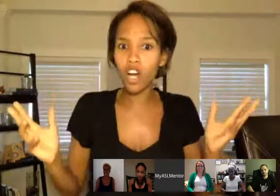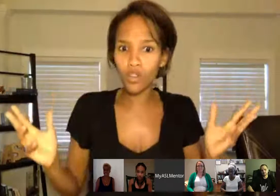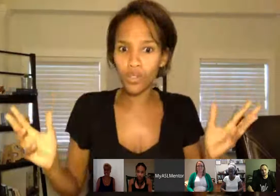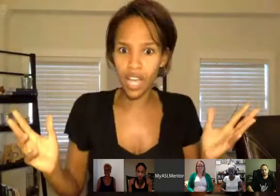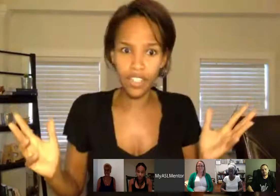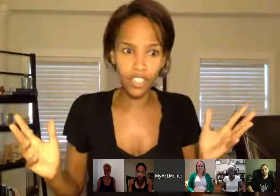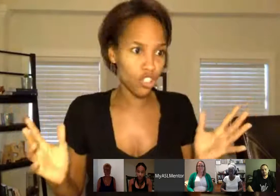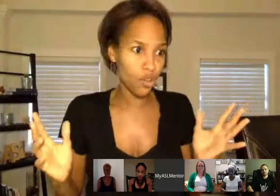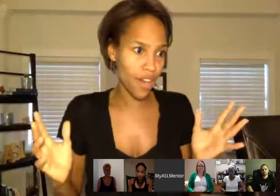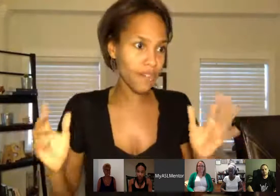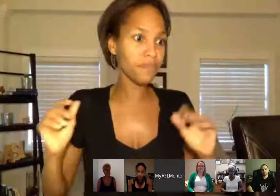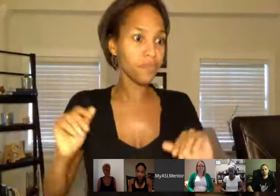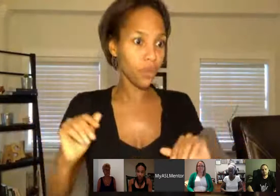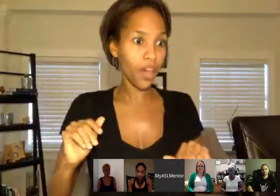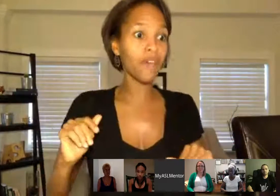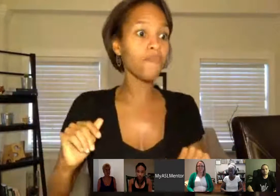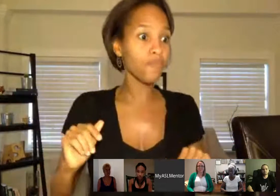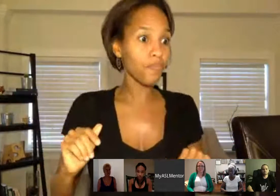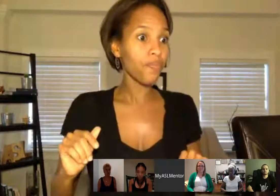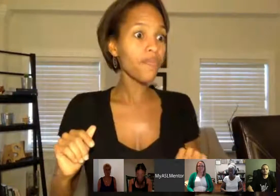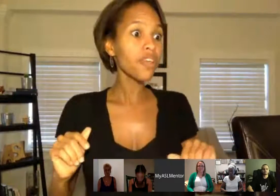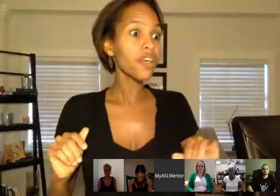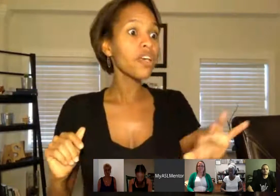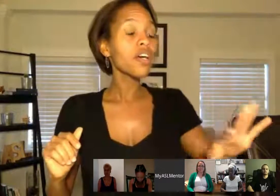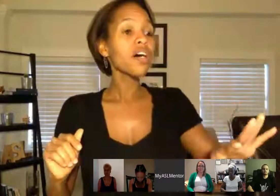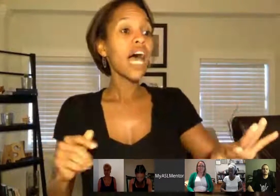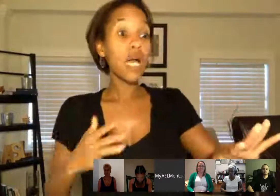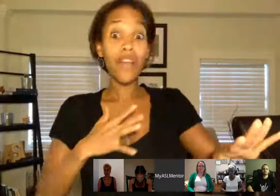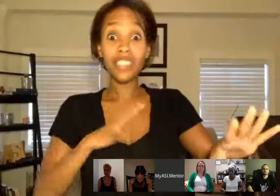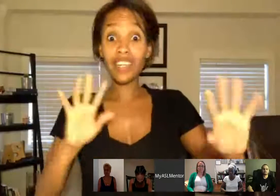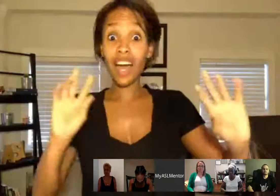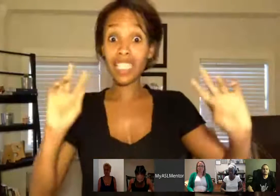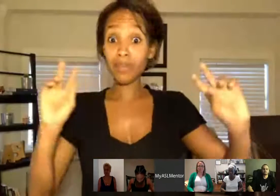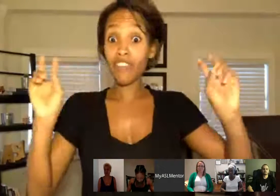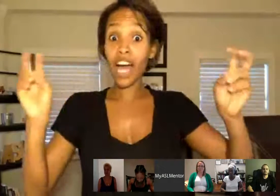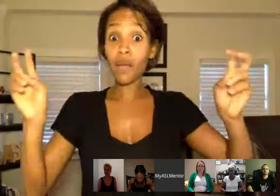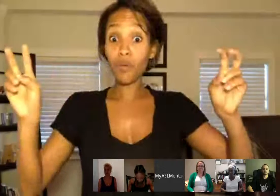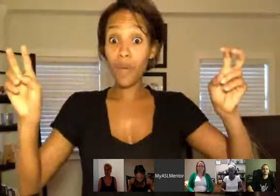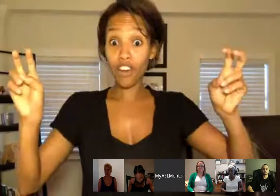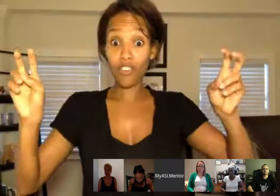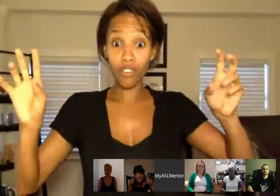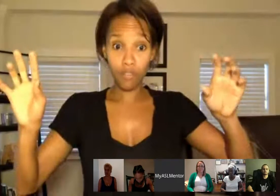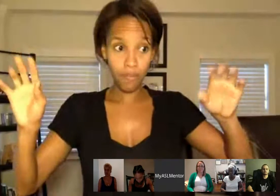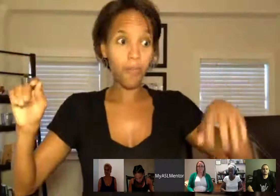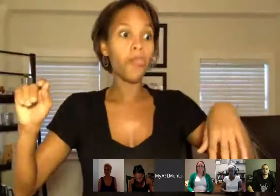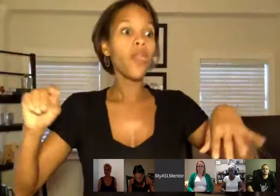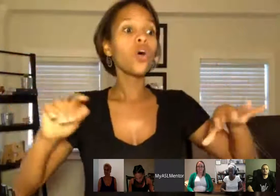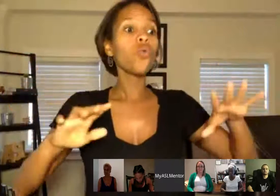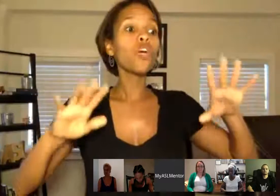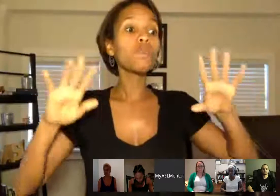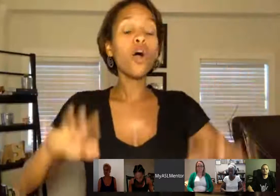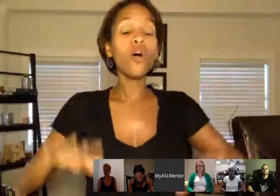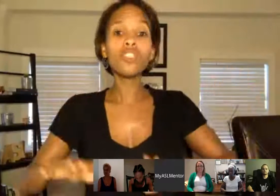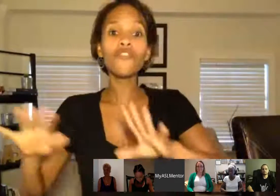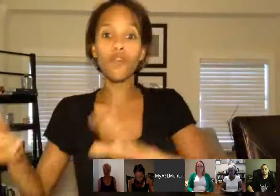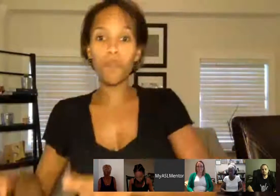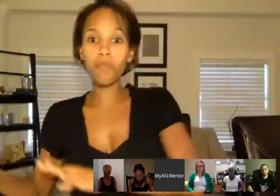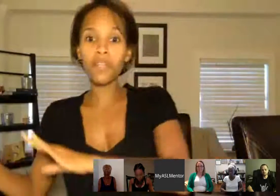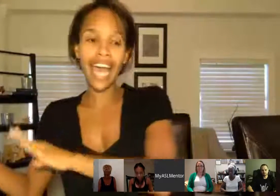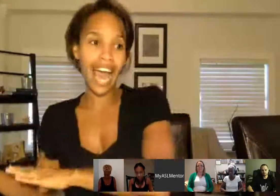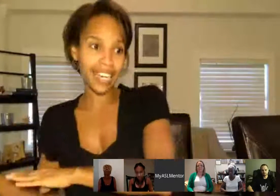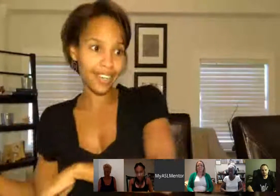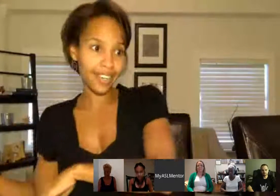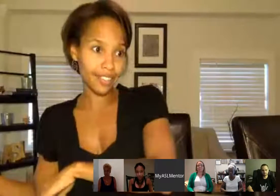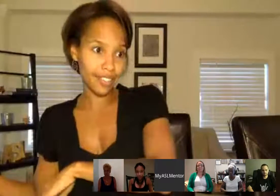something along those lines to show that, okay? That's the concept of I prepared, was posted for